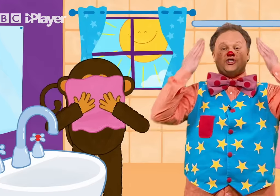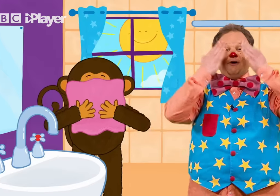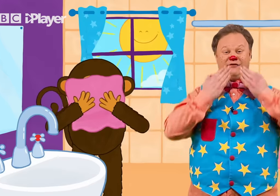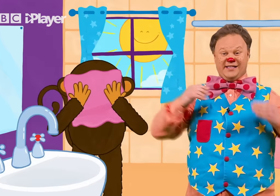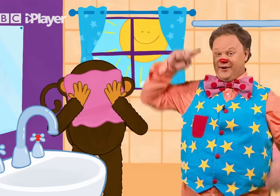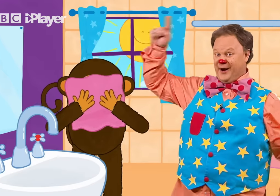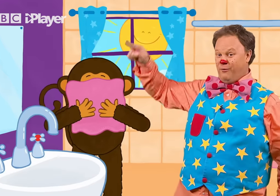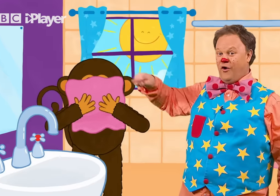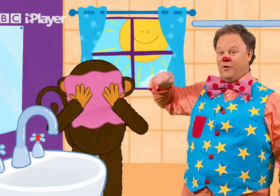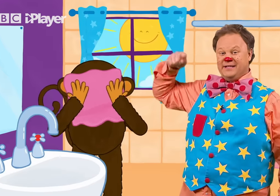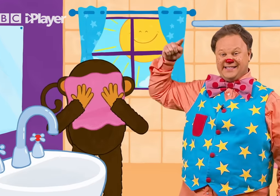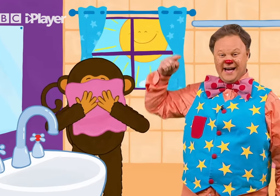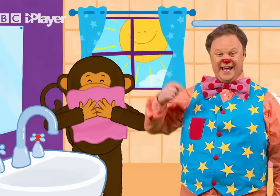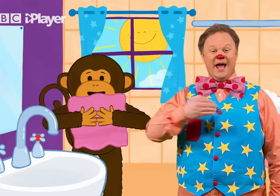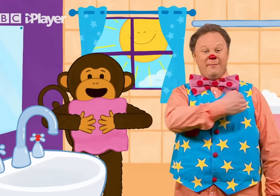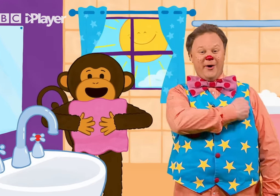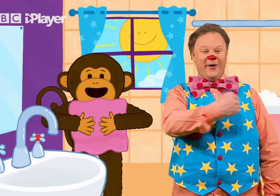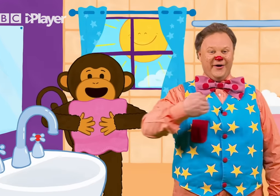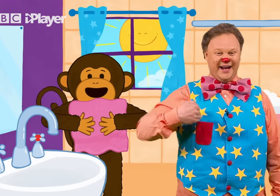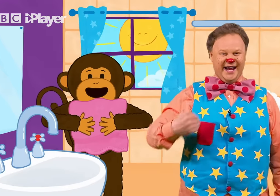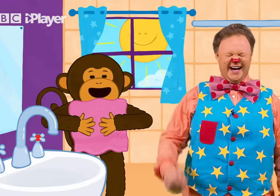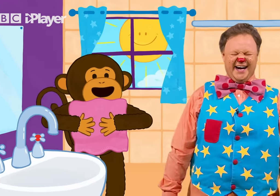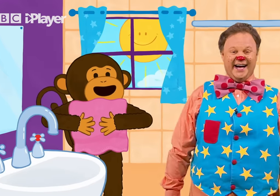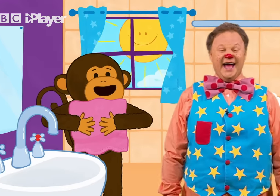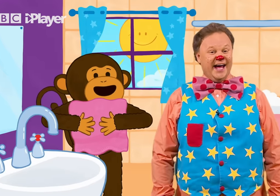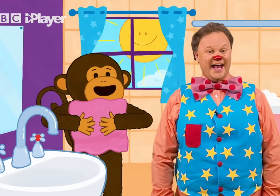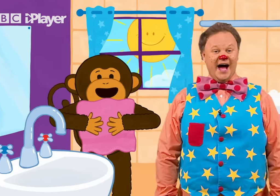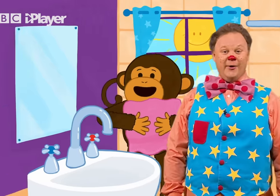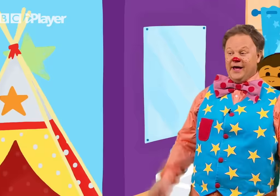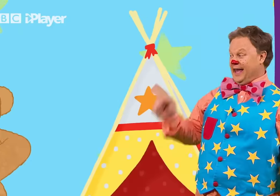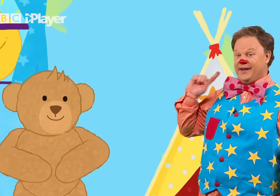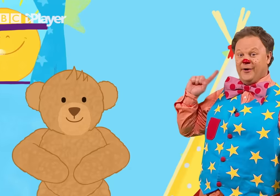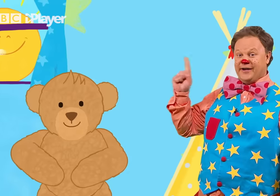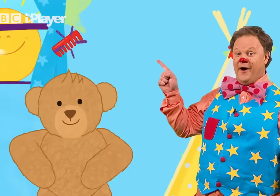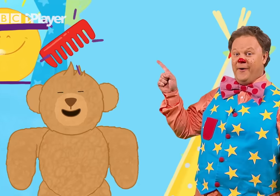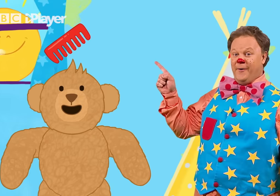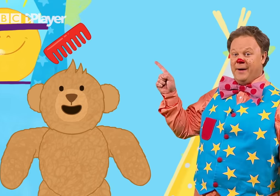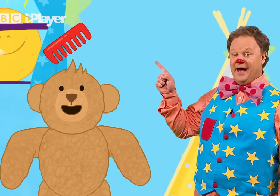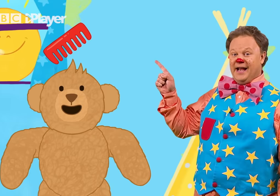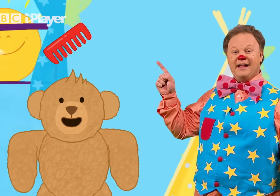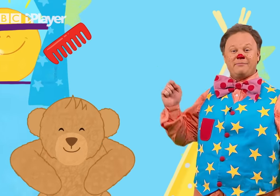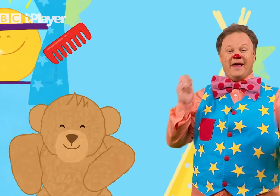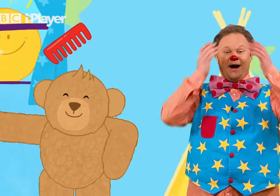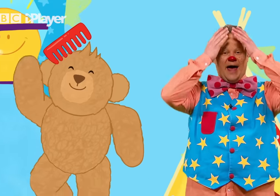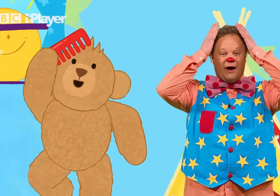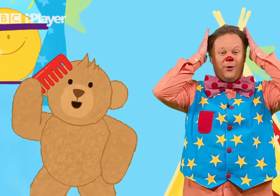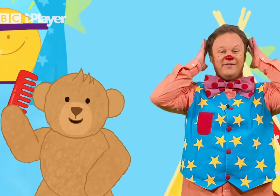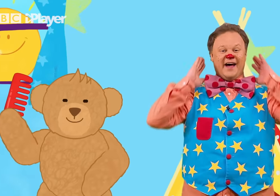our face on a warm and sunny morning. Now get your comb. Let's make our hair all